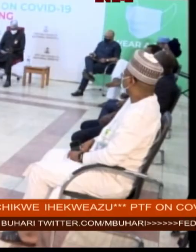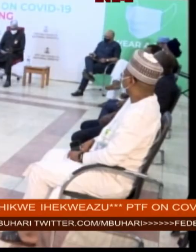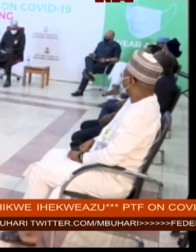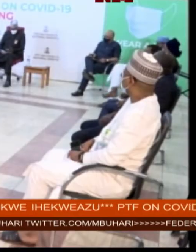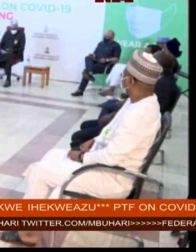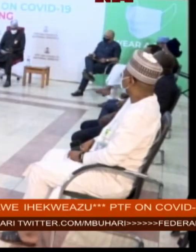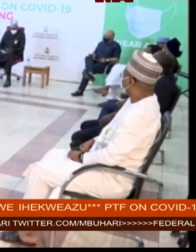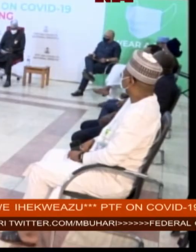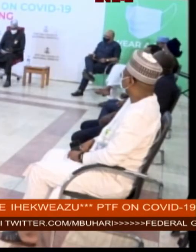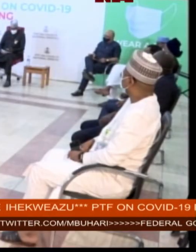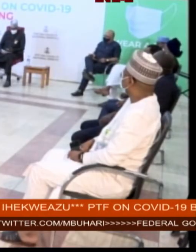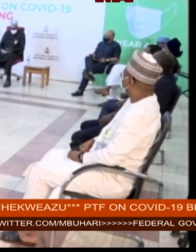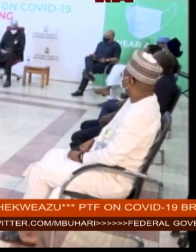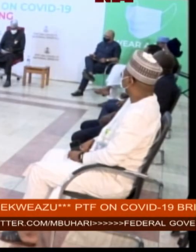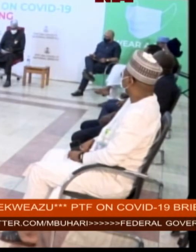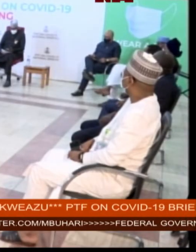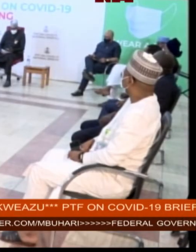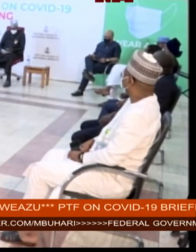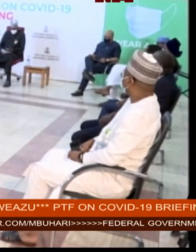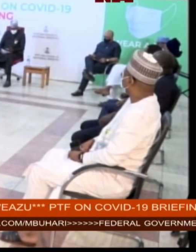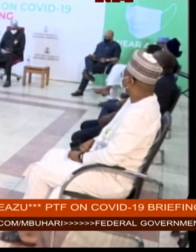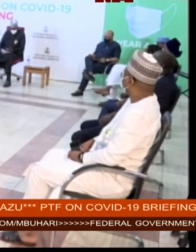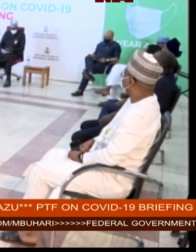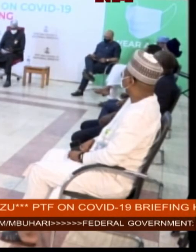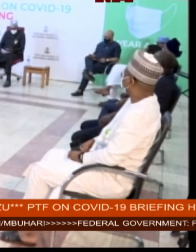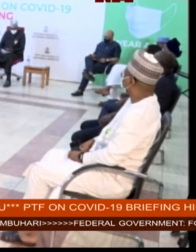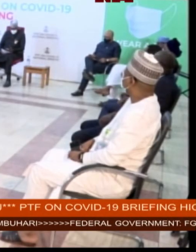remarks. Thank you, sir.